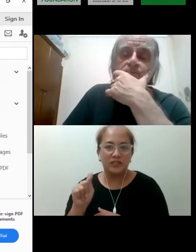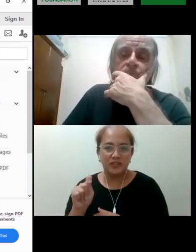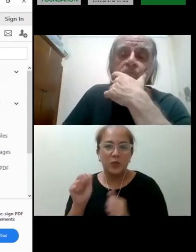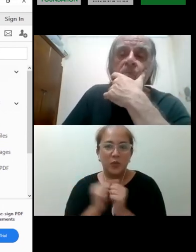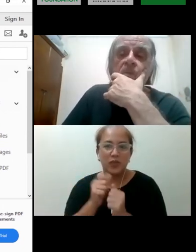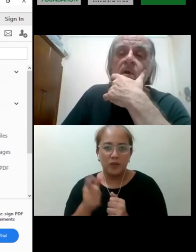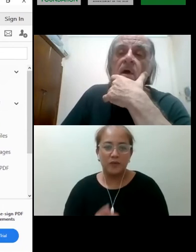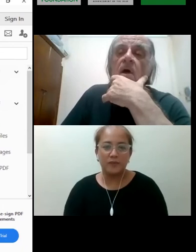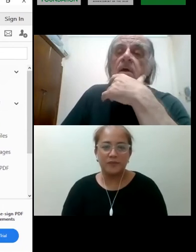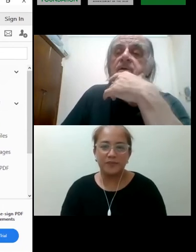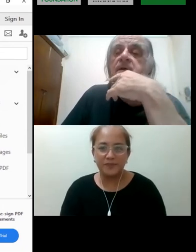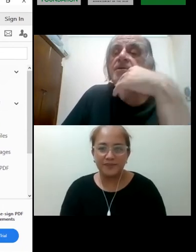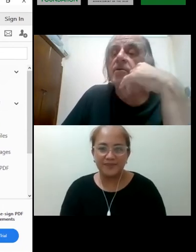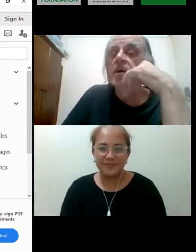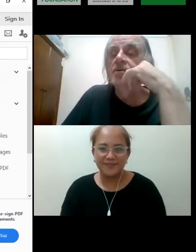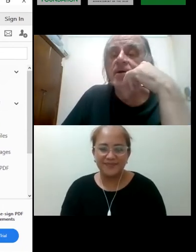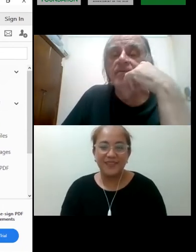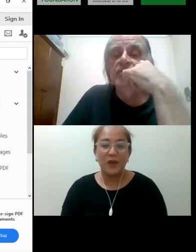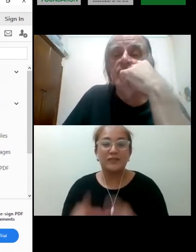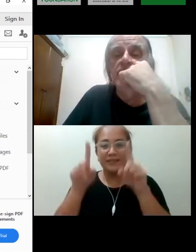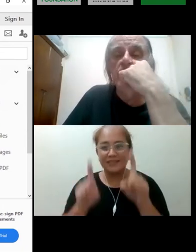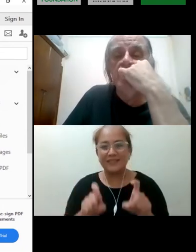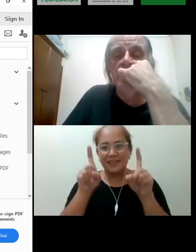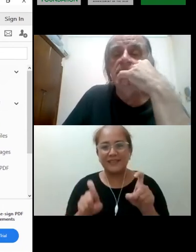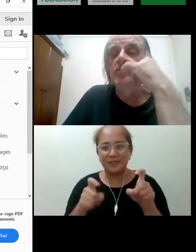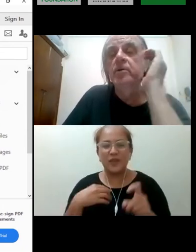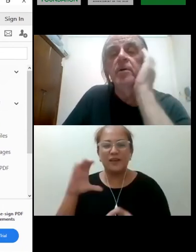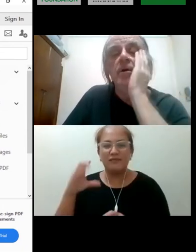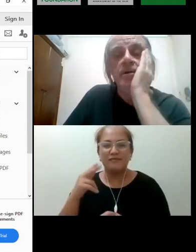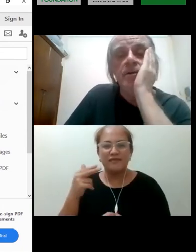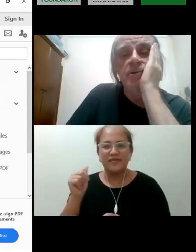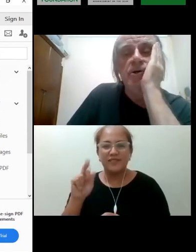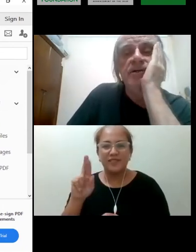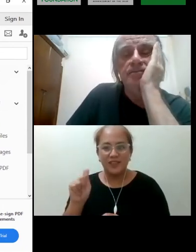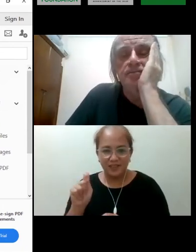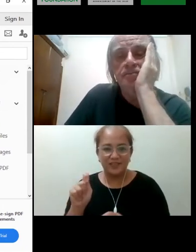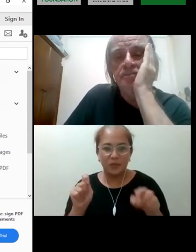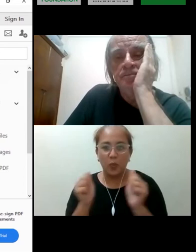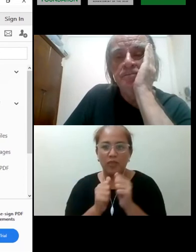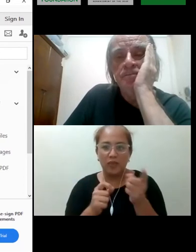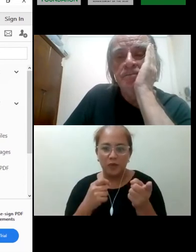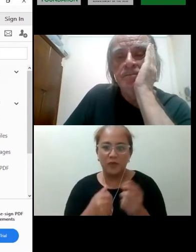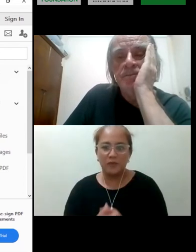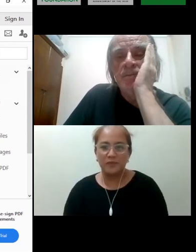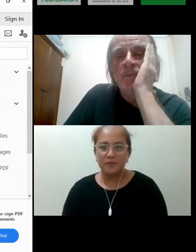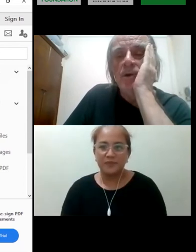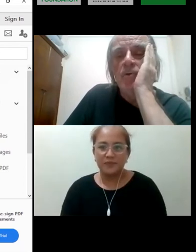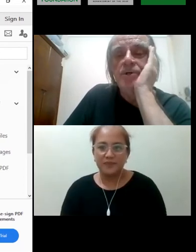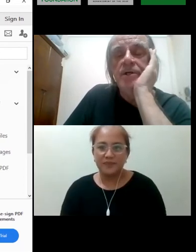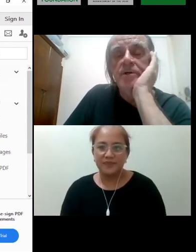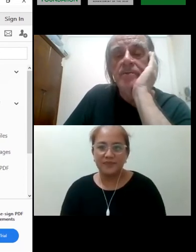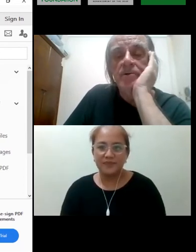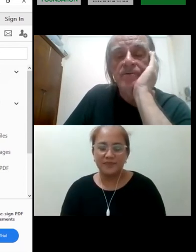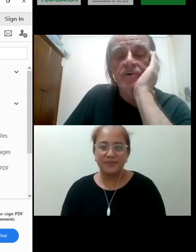chart. On the test, you'll also have the chart with you, so you can look at the chart. You know